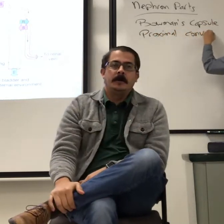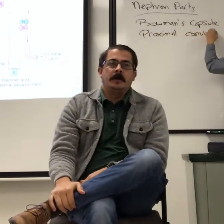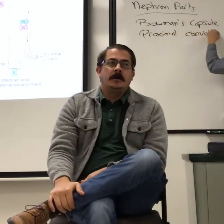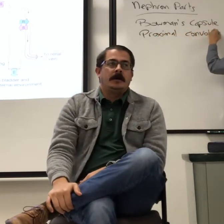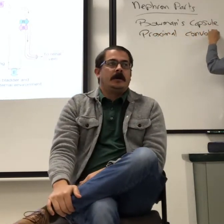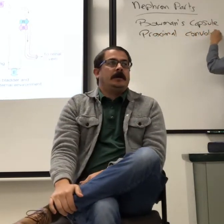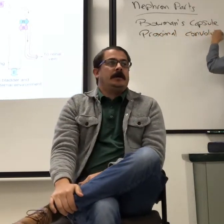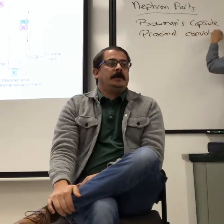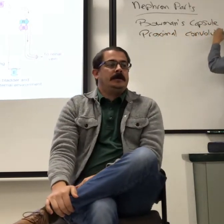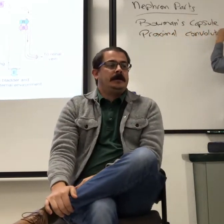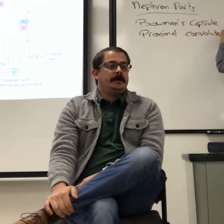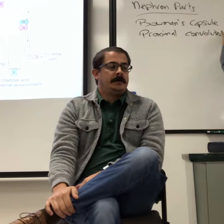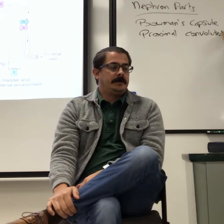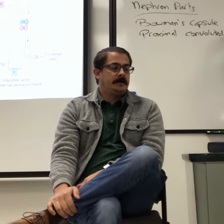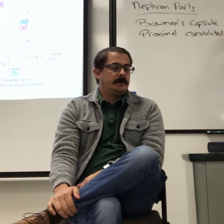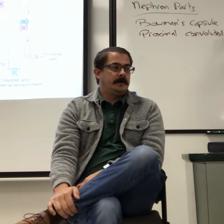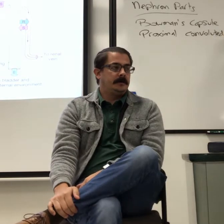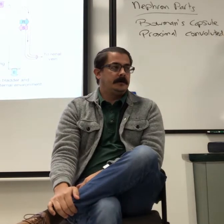convoluted